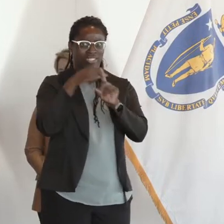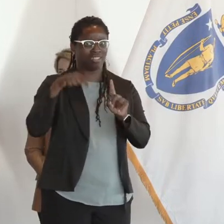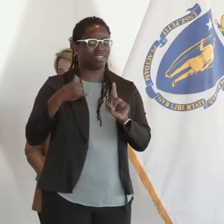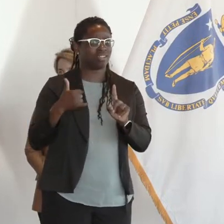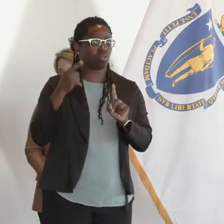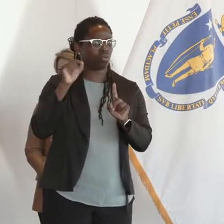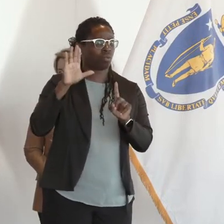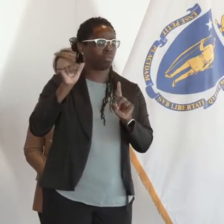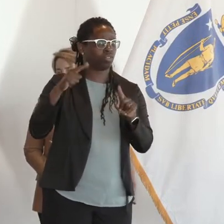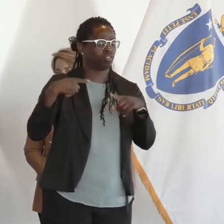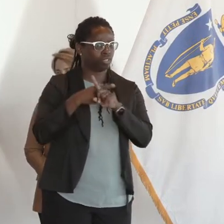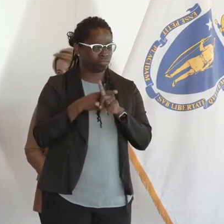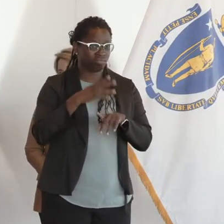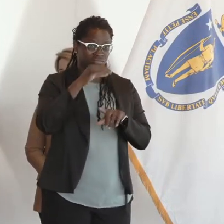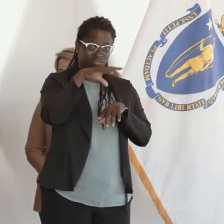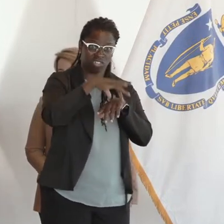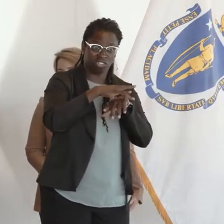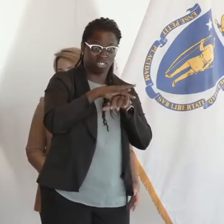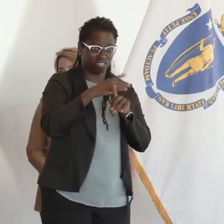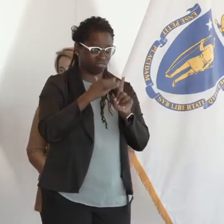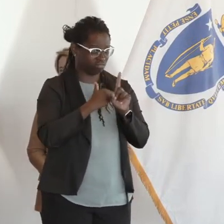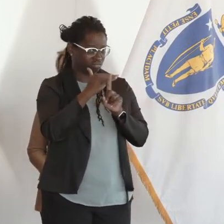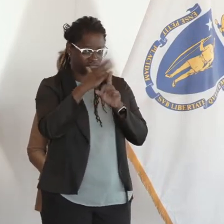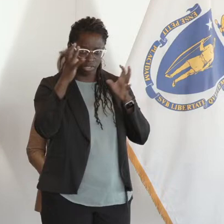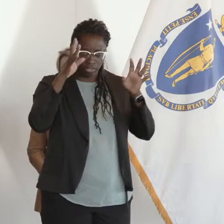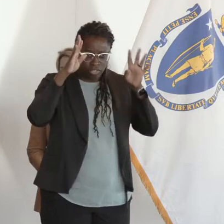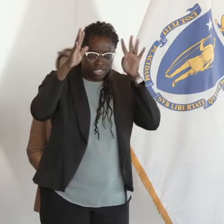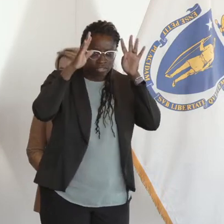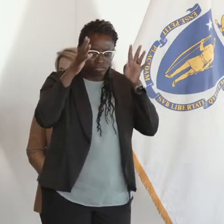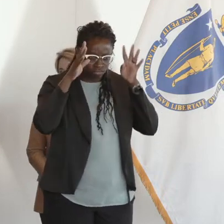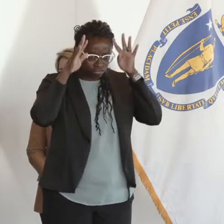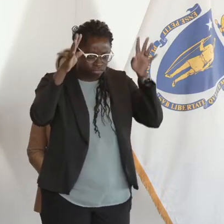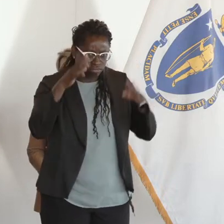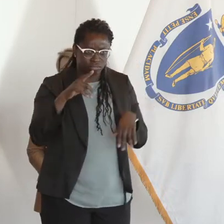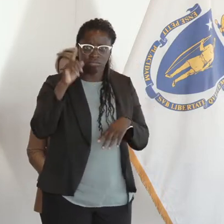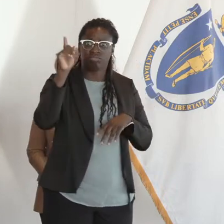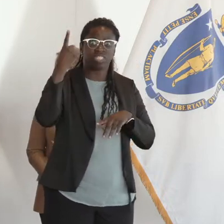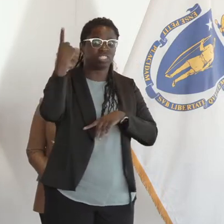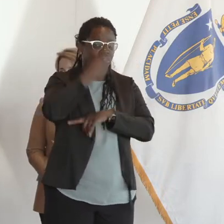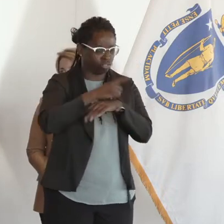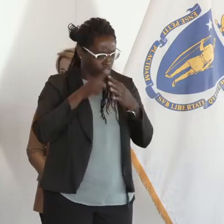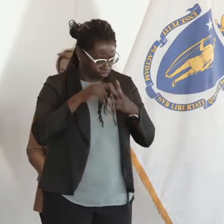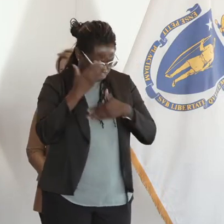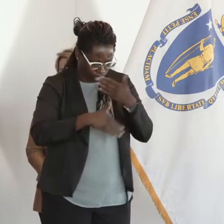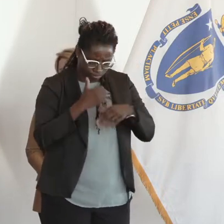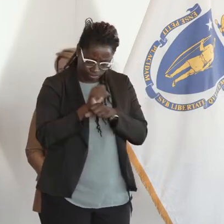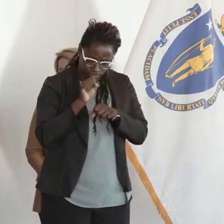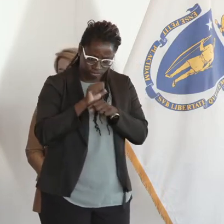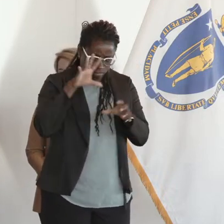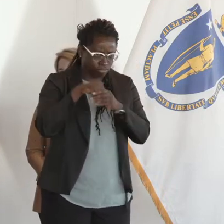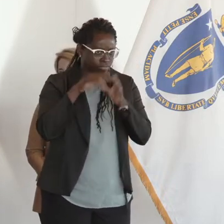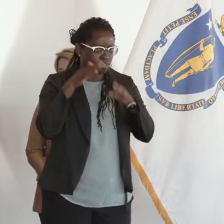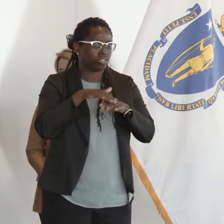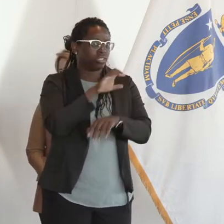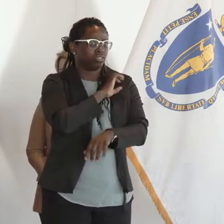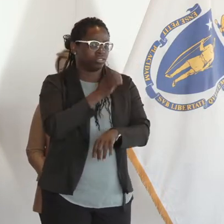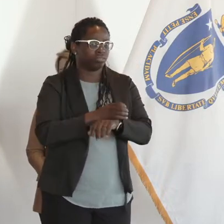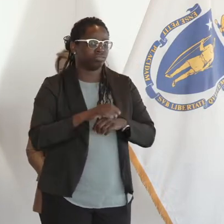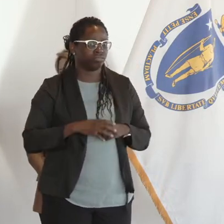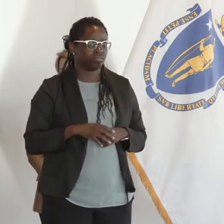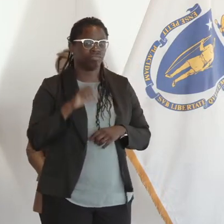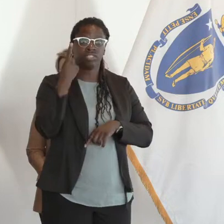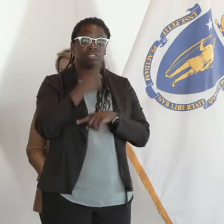been evident from day one, literally. On her first day in office, Governor Healey appointed the